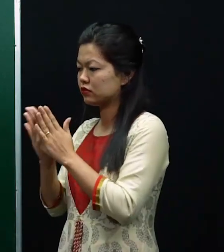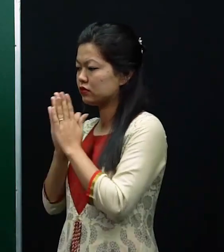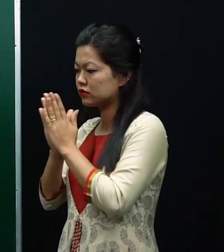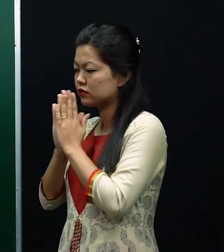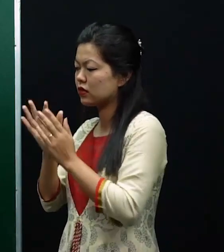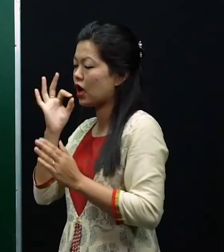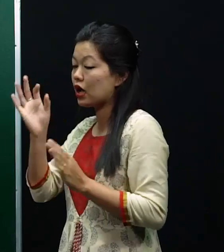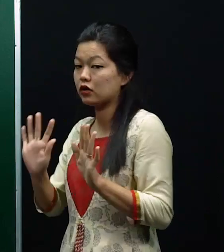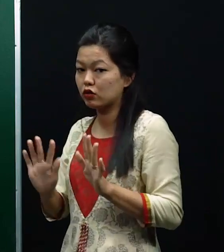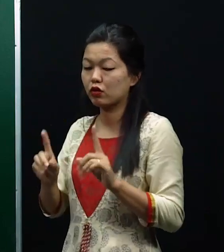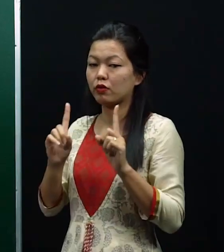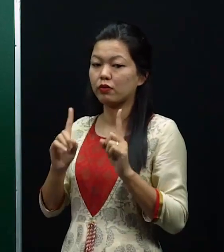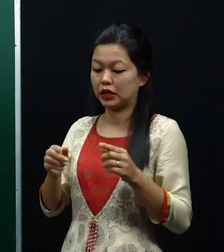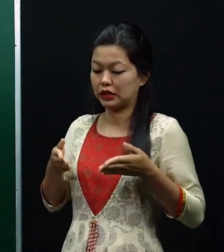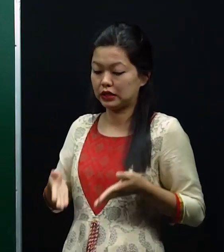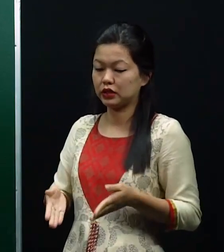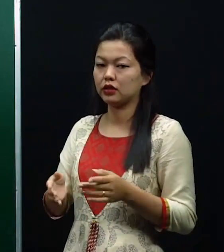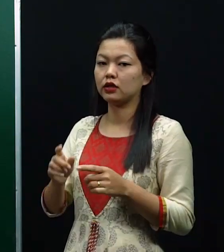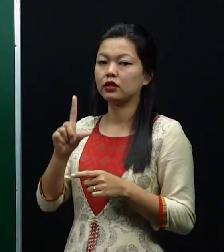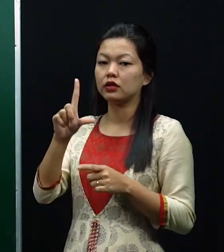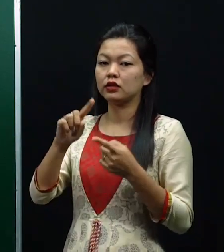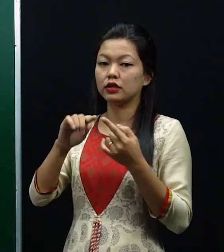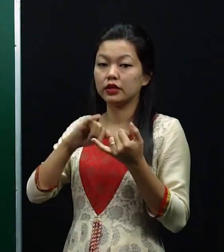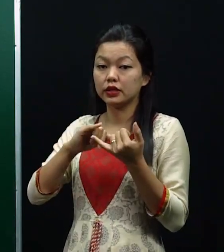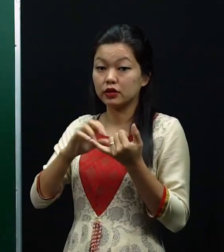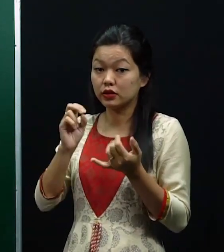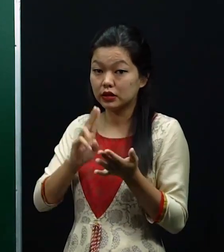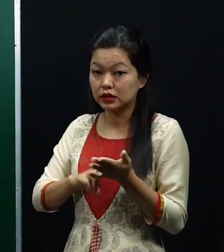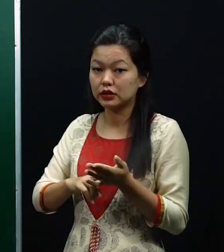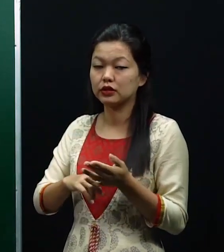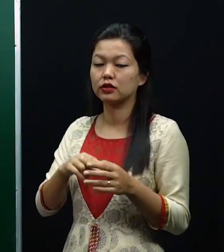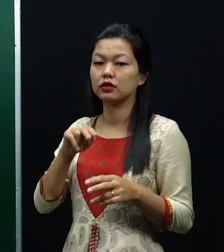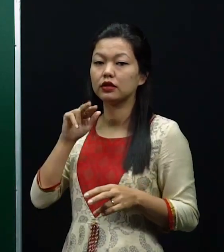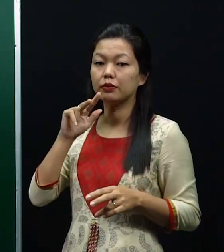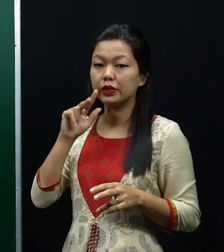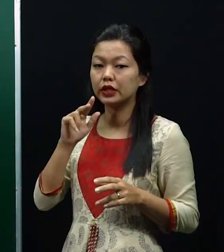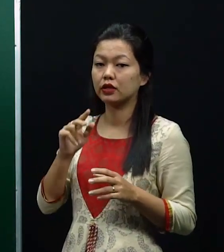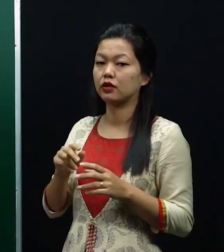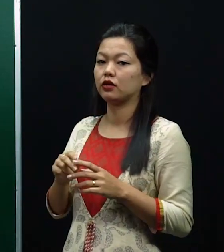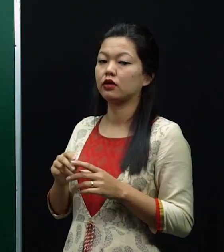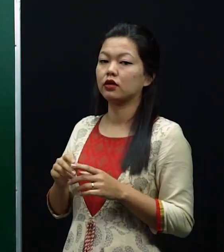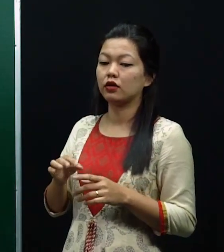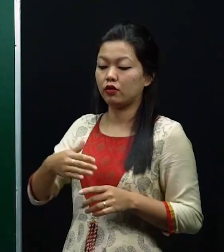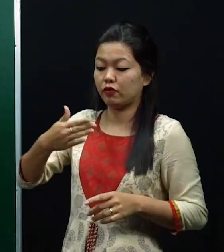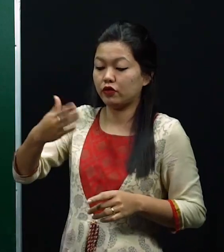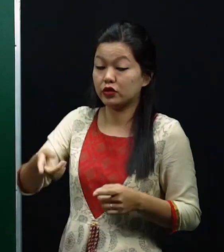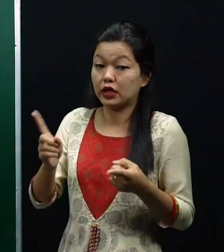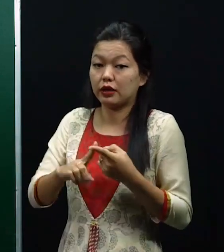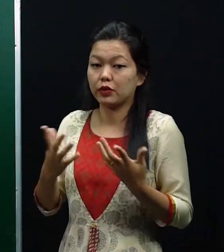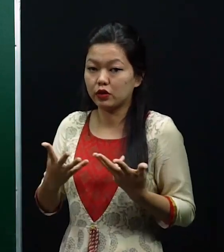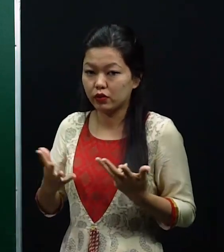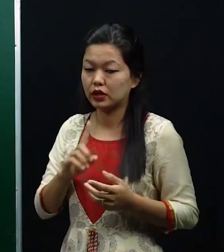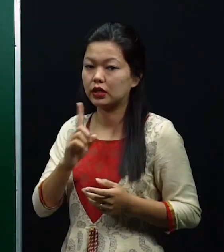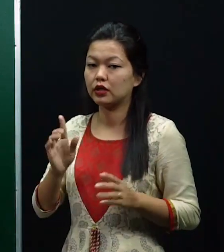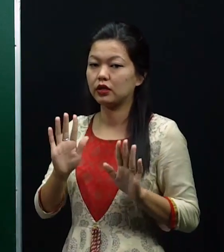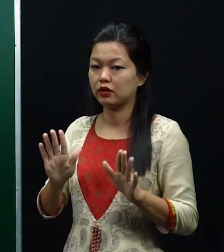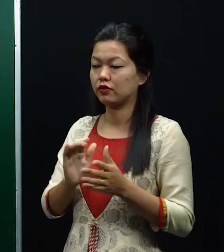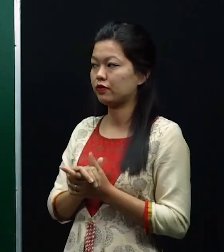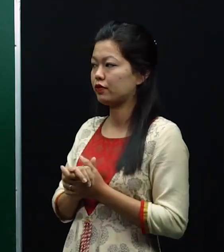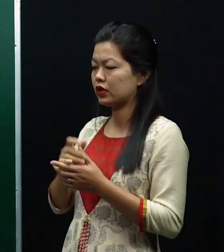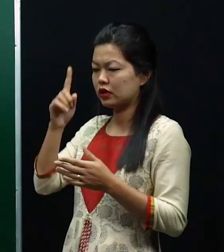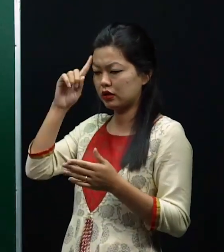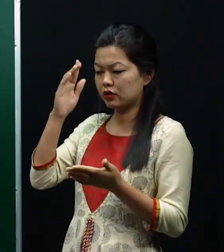That is called prophecy. There are some people who prophesize, and we call those as prophets also. But here we are not going into the